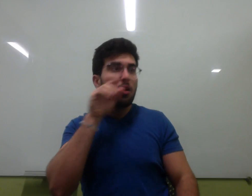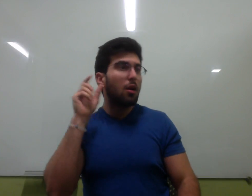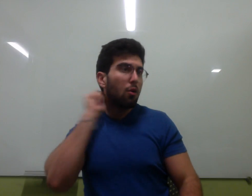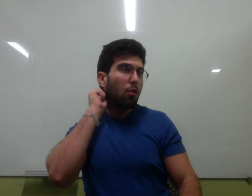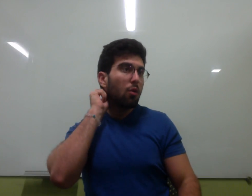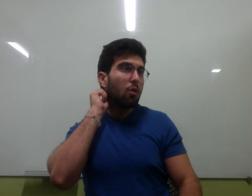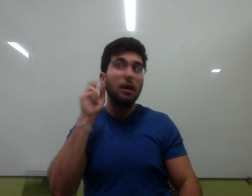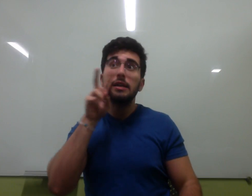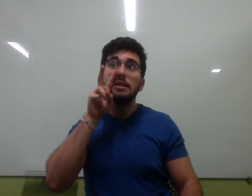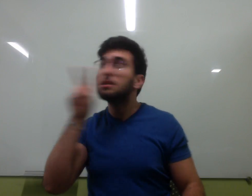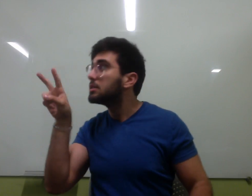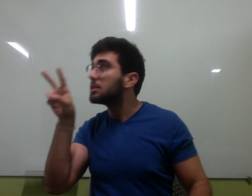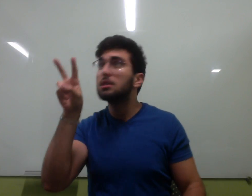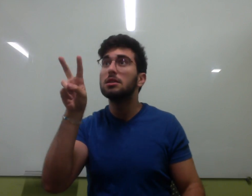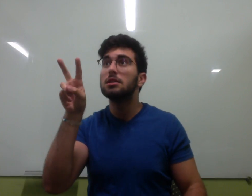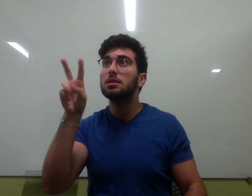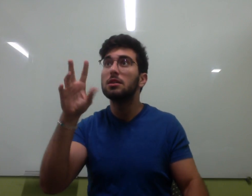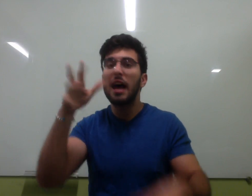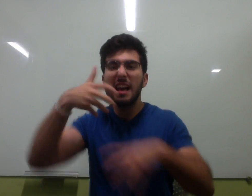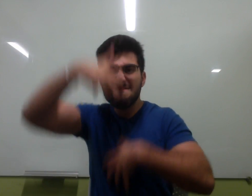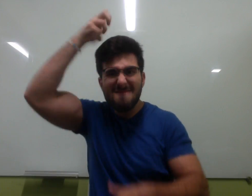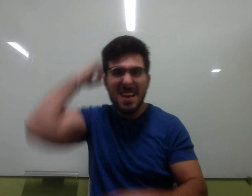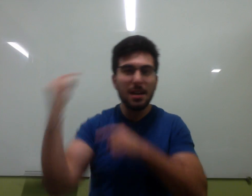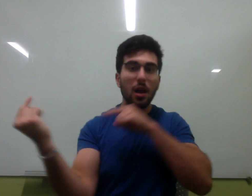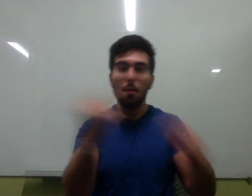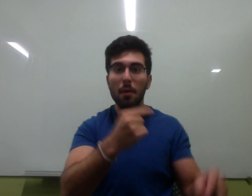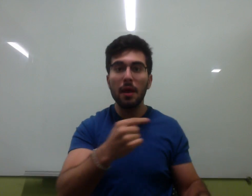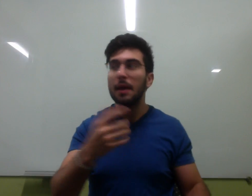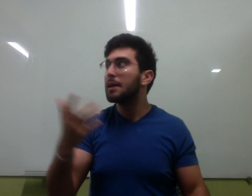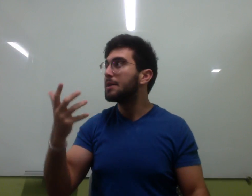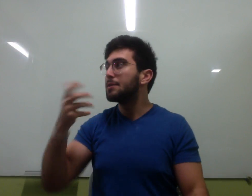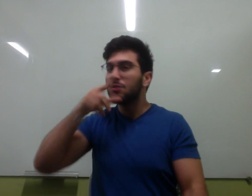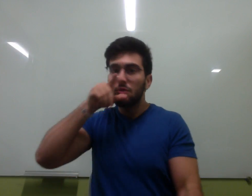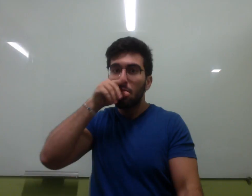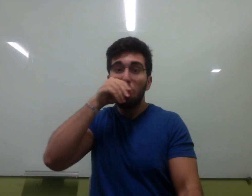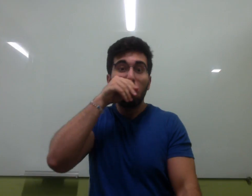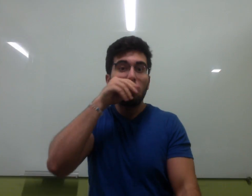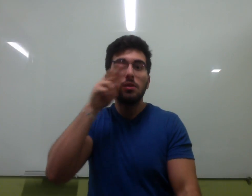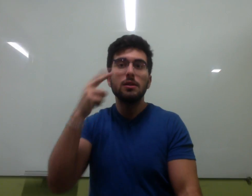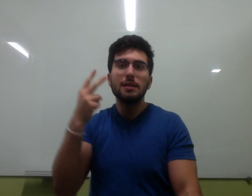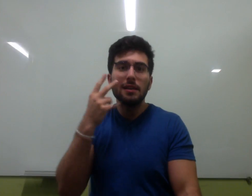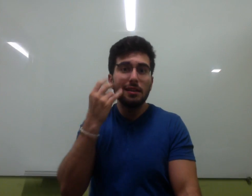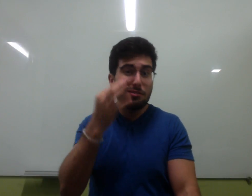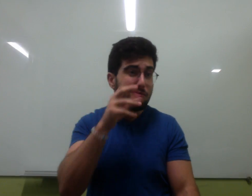turn, snorts and takes off. So, in a sense, the tick bird is sort of warning everyone on the savannah that the